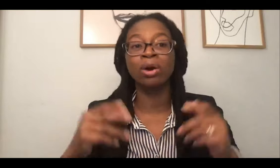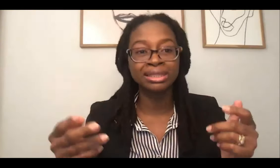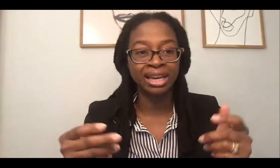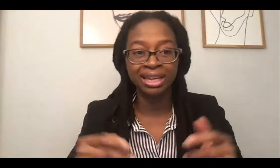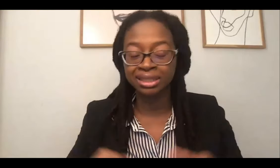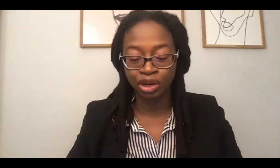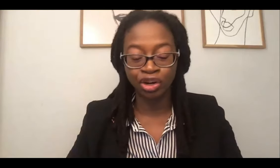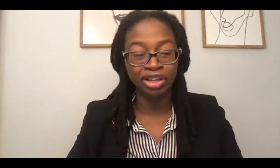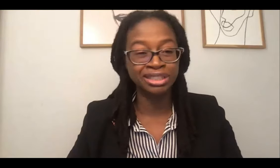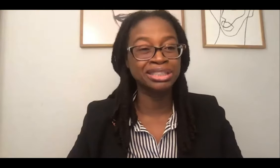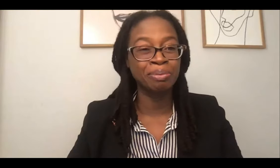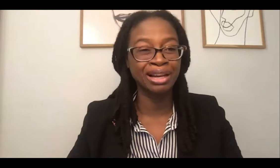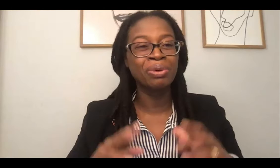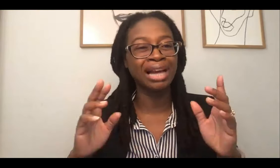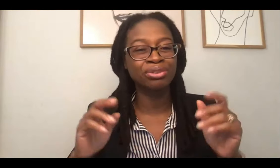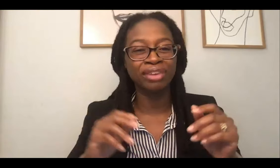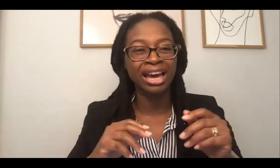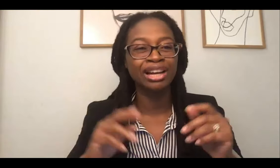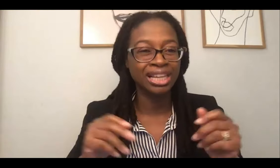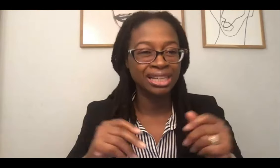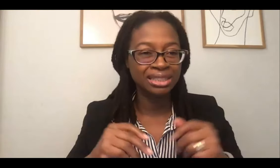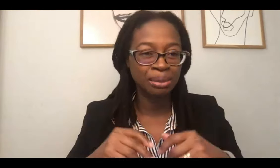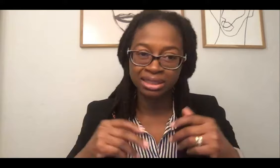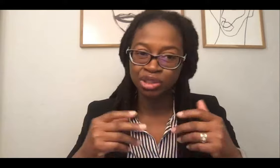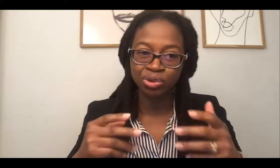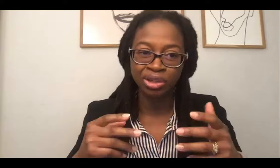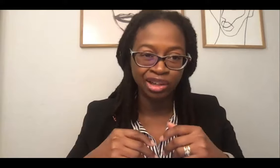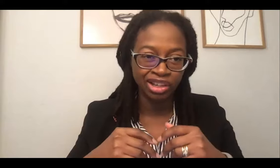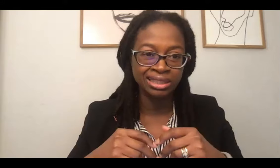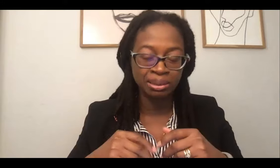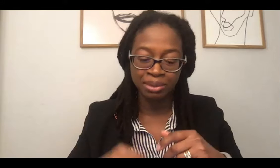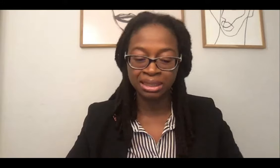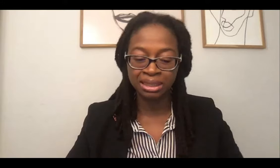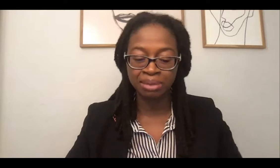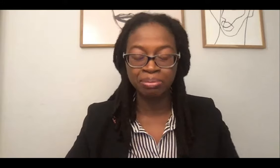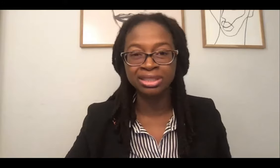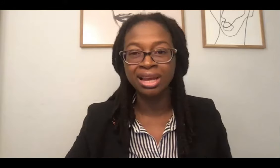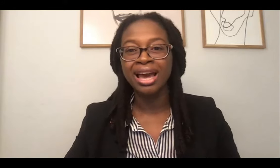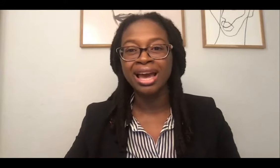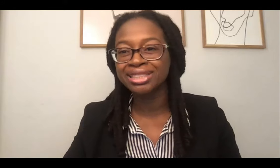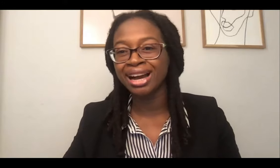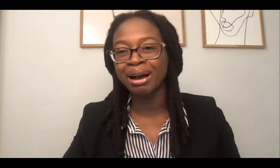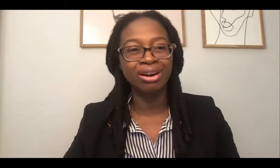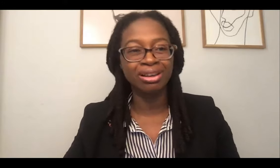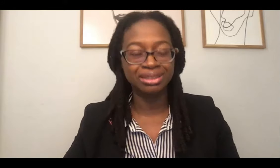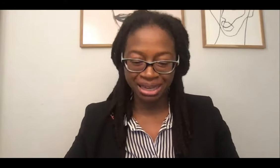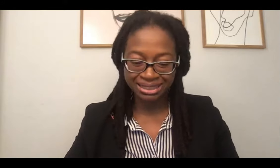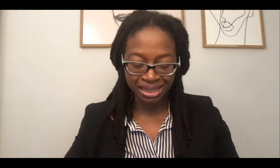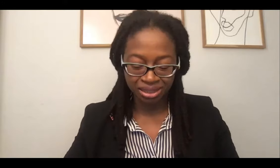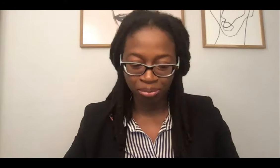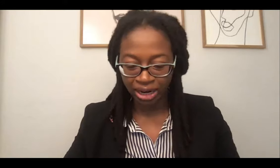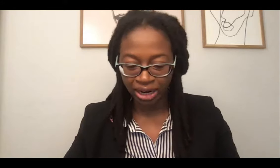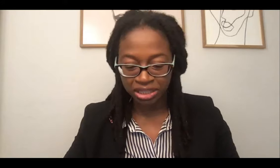say we classify learning disability, it's really not a learning disability, but I might cause some anxiety among